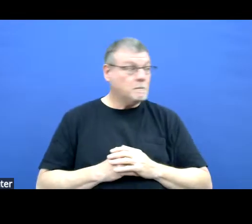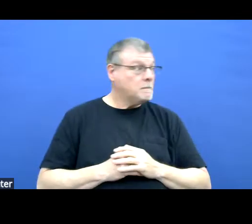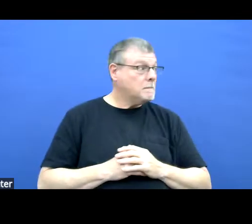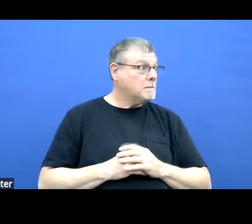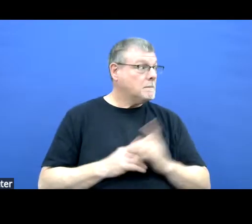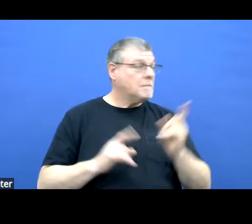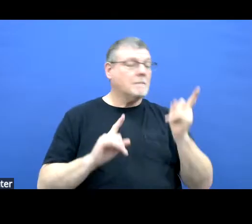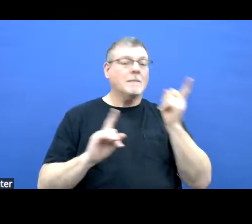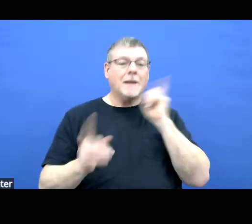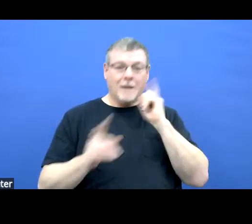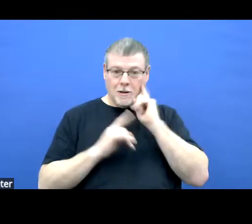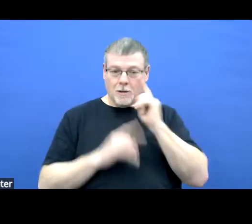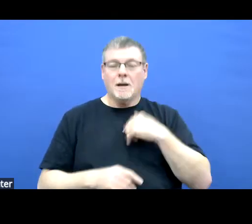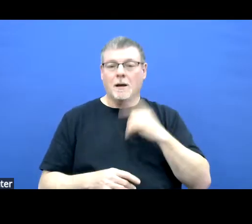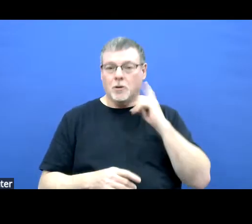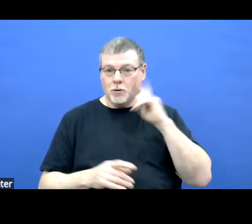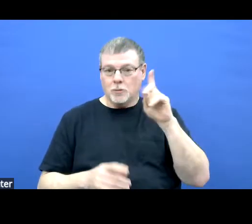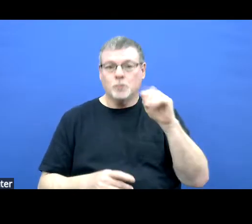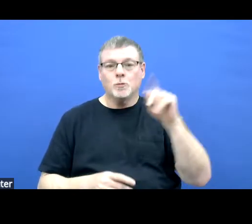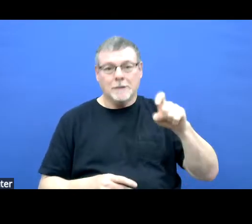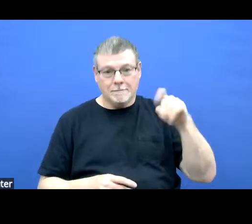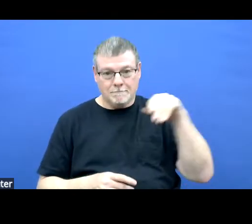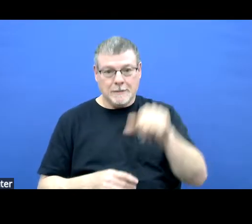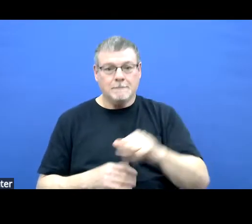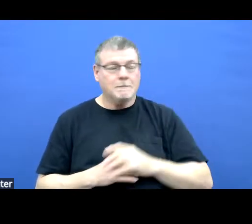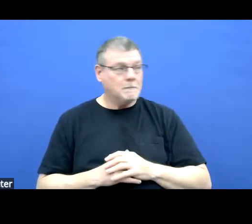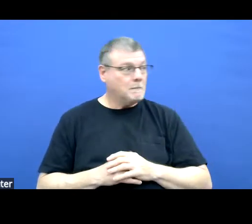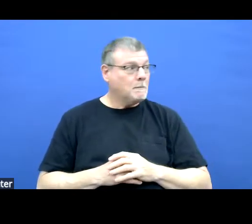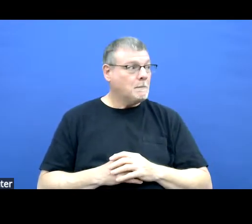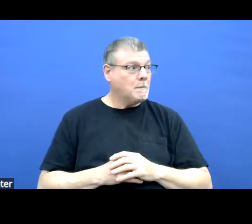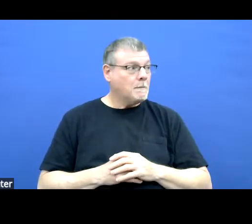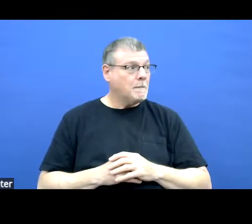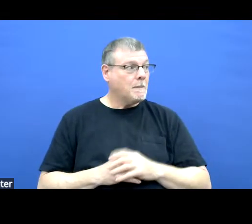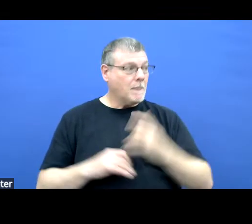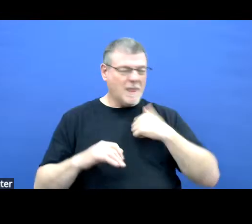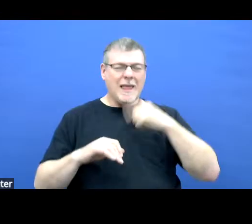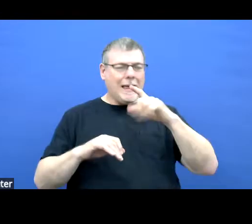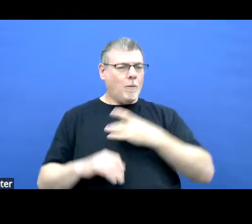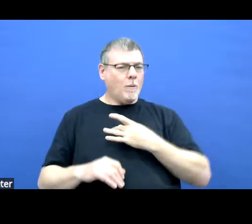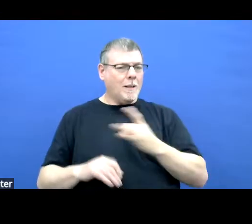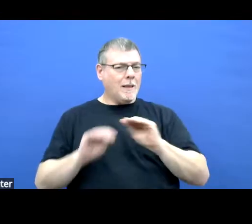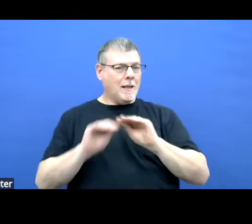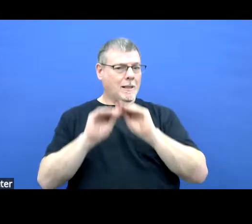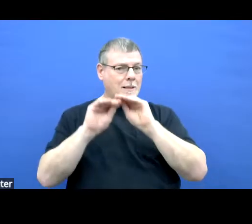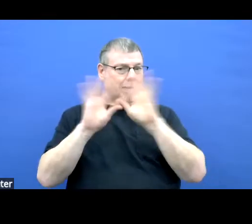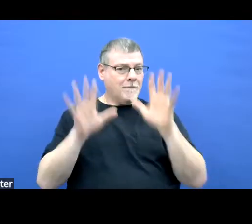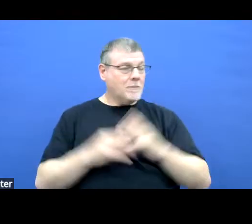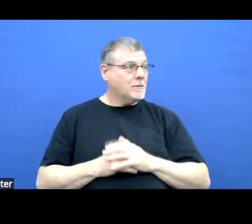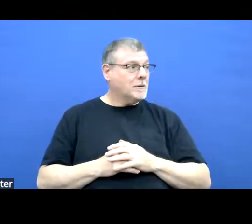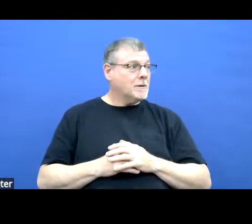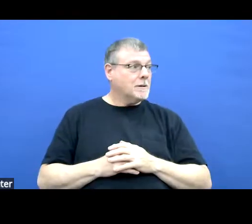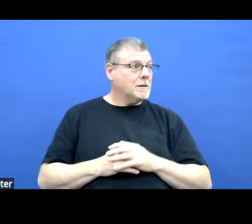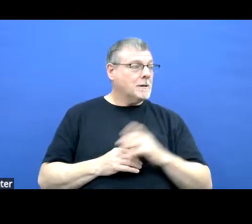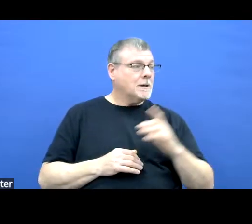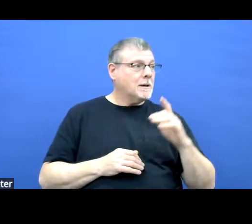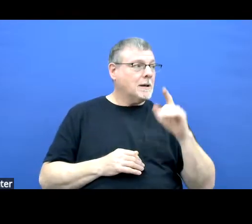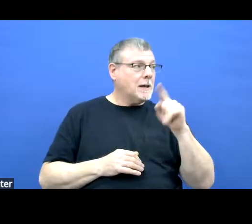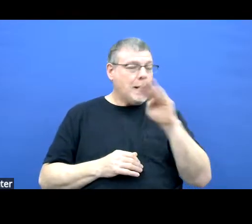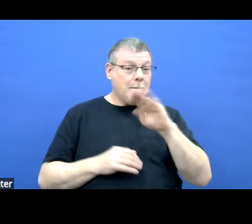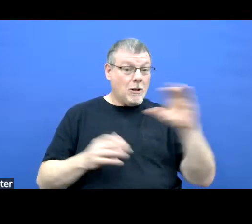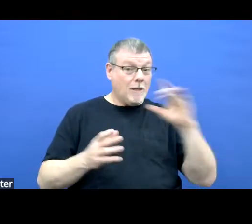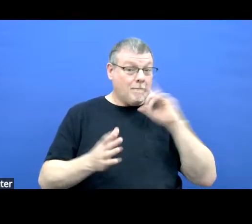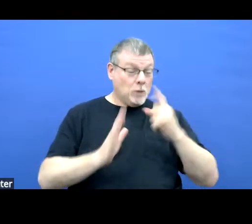from employees that they do have to pay, so. Yeah, I would like some clarification on that. Was a little concerned when I heard that